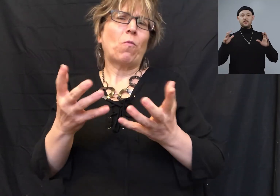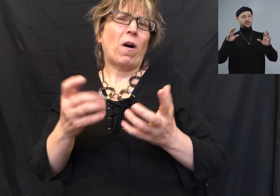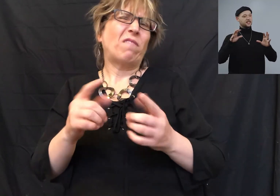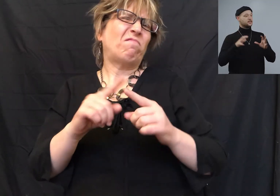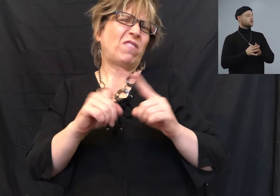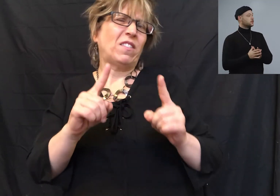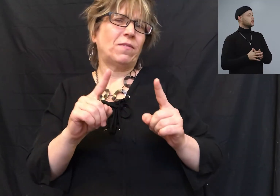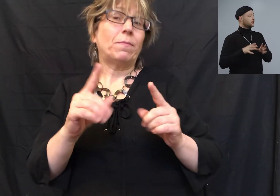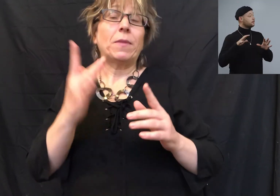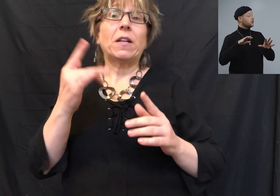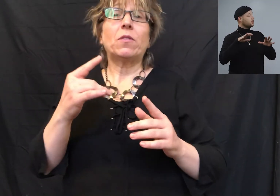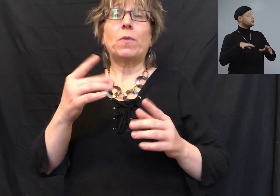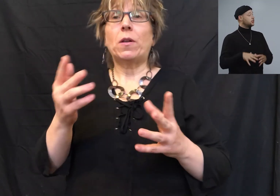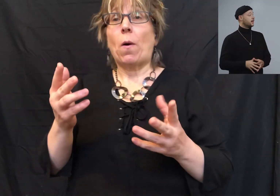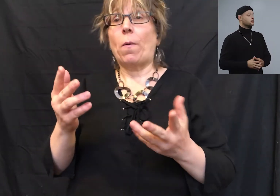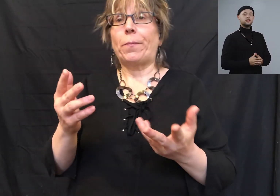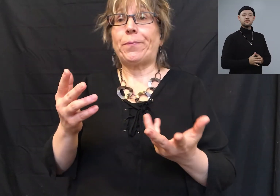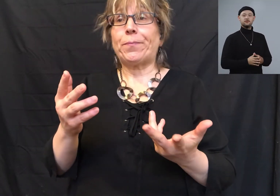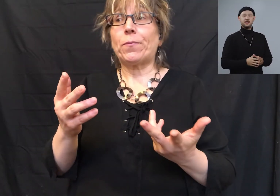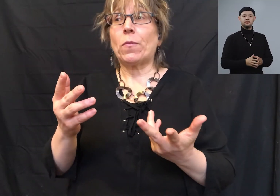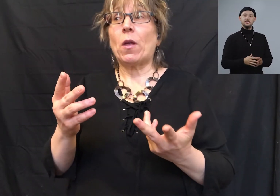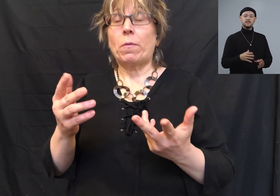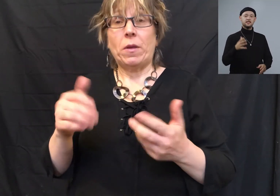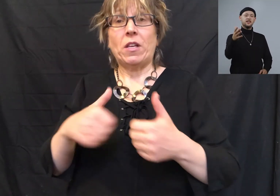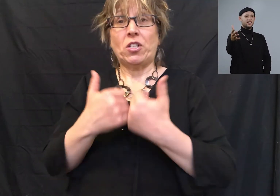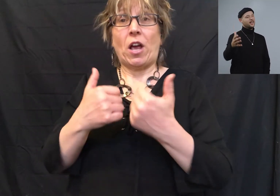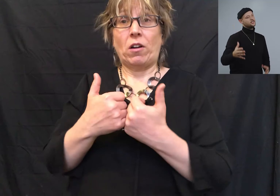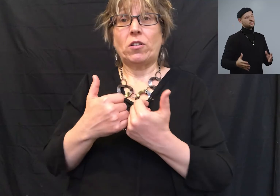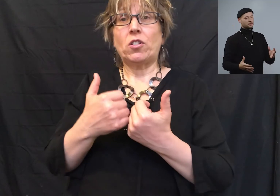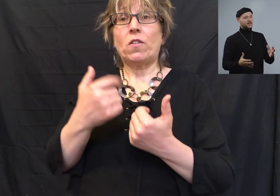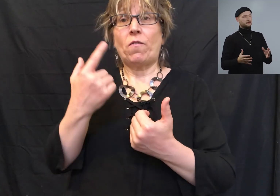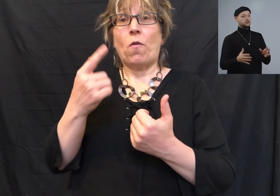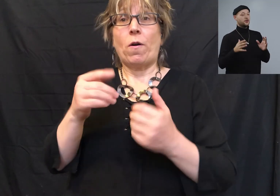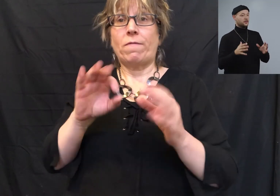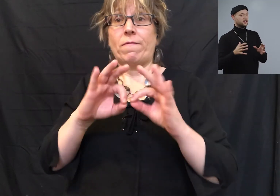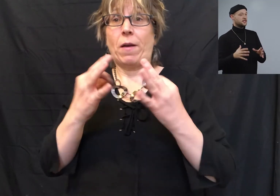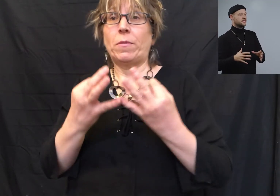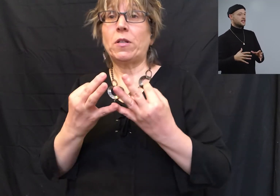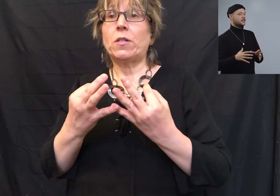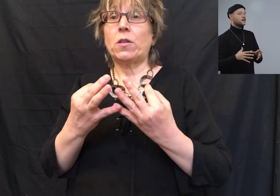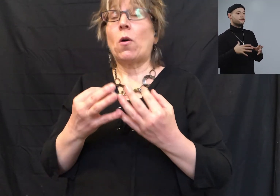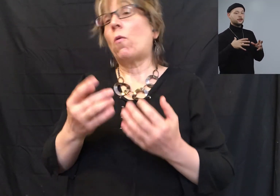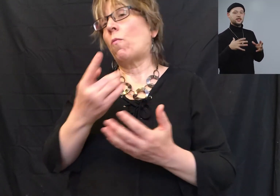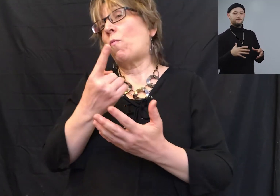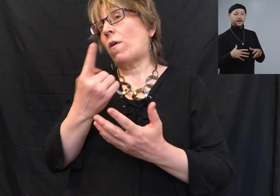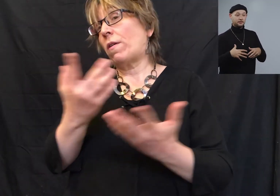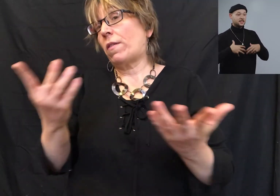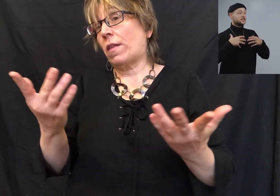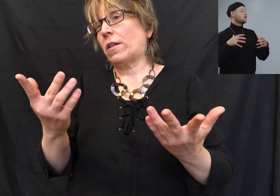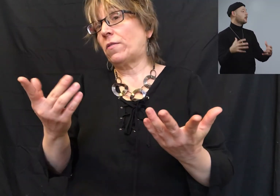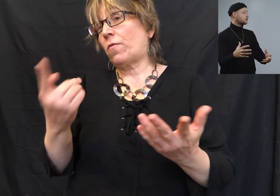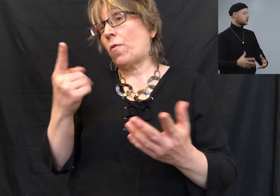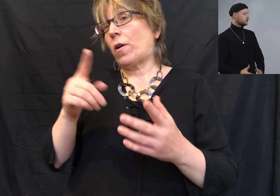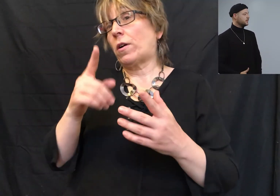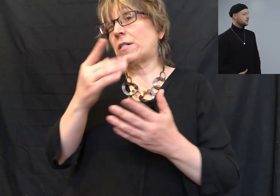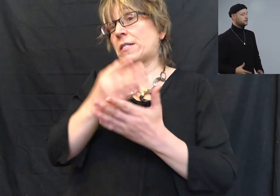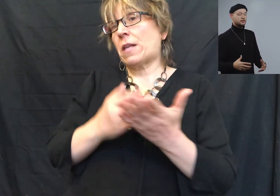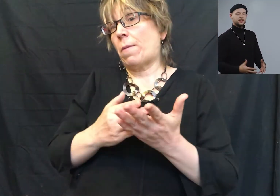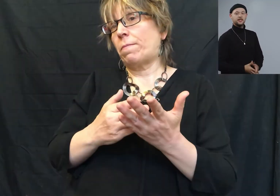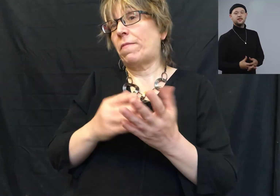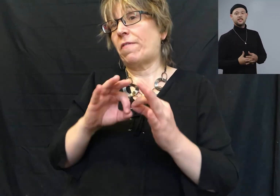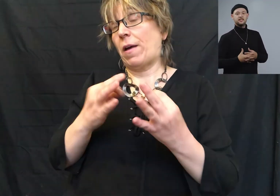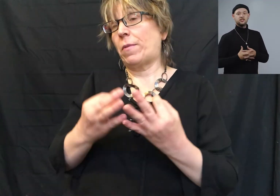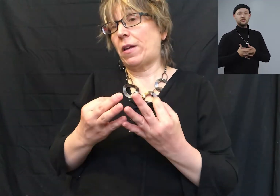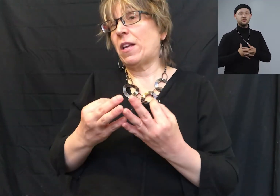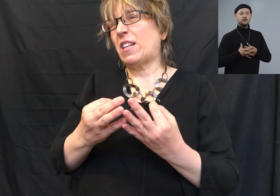this season was going to be a huge challenge for families. And summer camp's one of those things that for some families is a luxury to